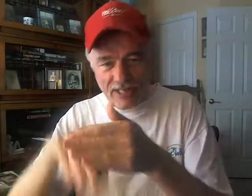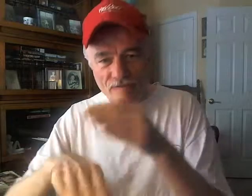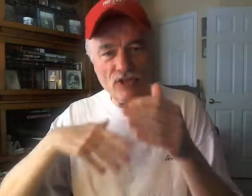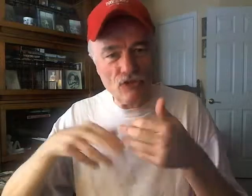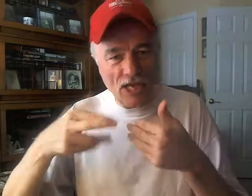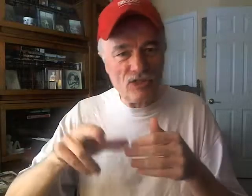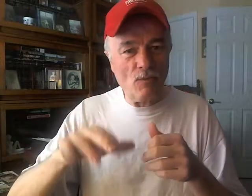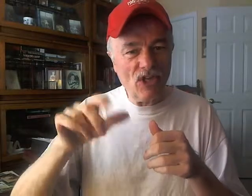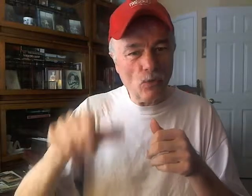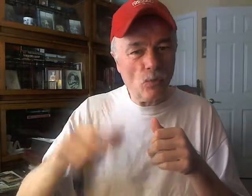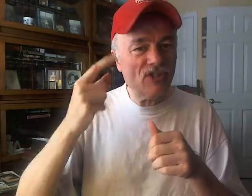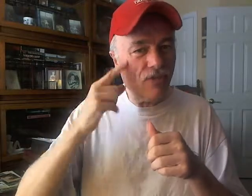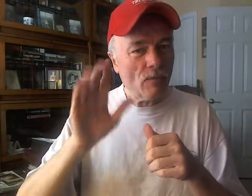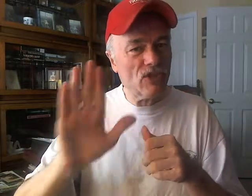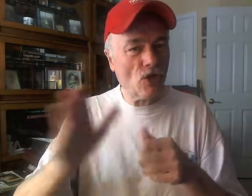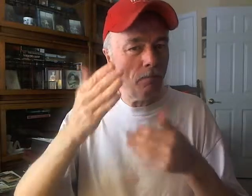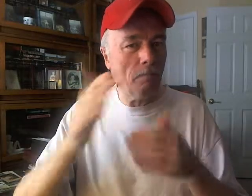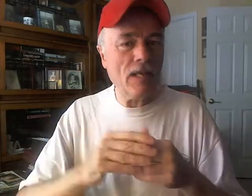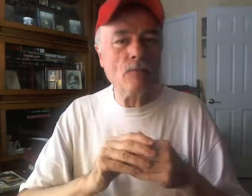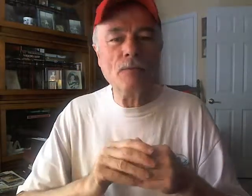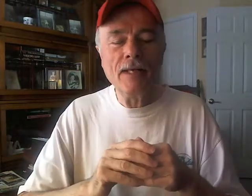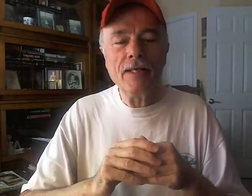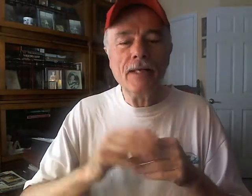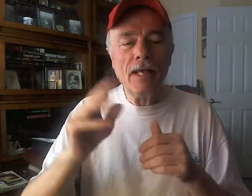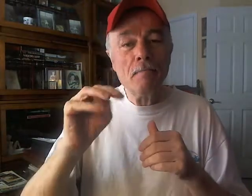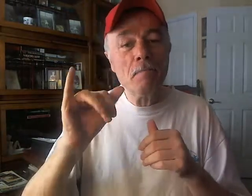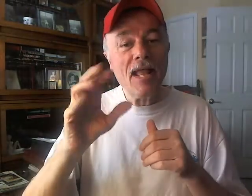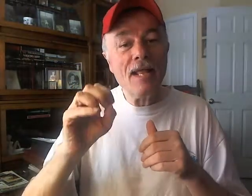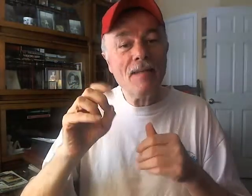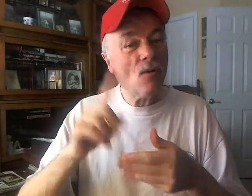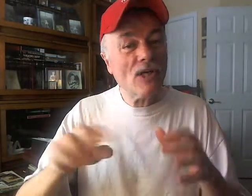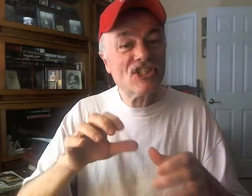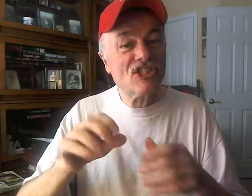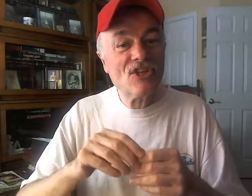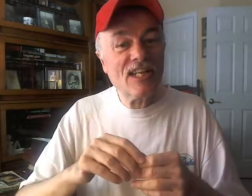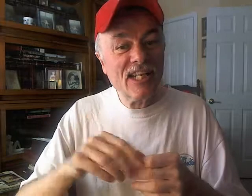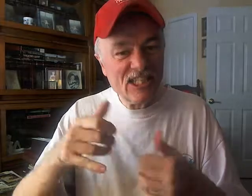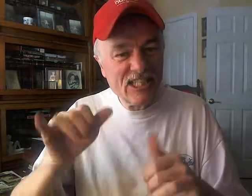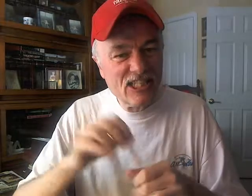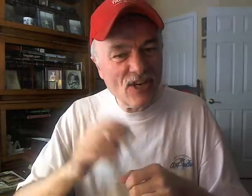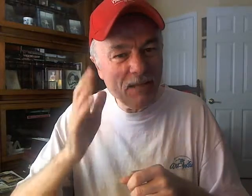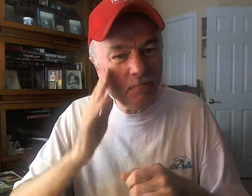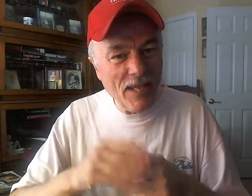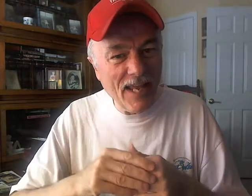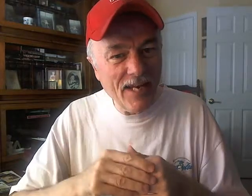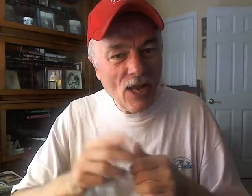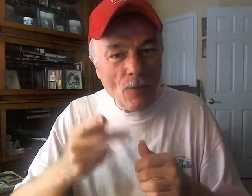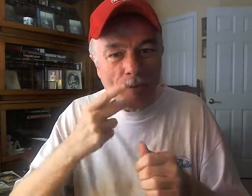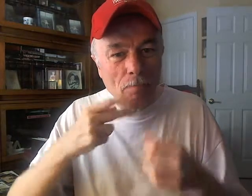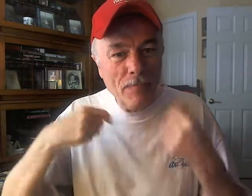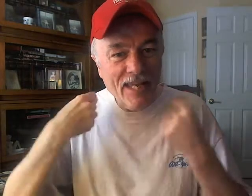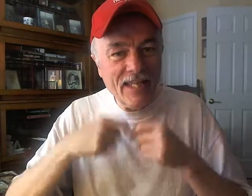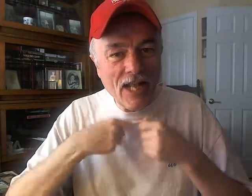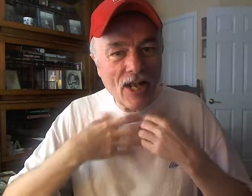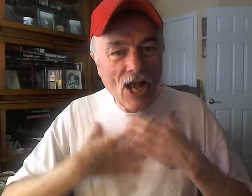if the Jesuit was your dresser, baby, me was steering me the pink